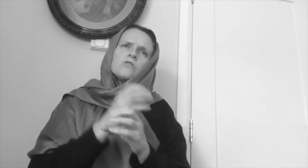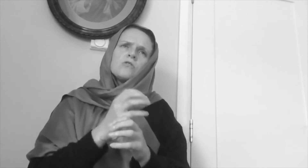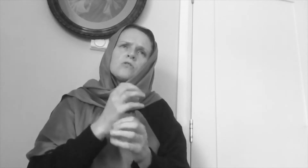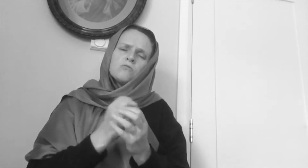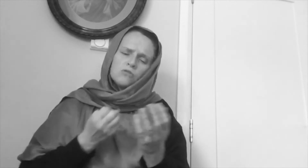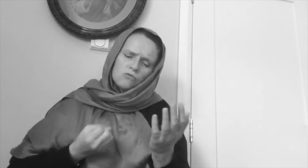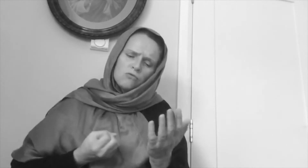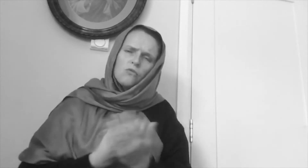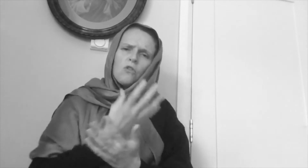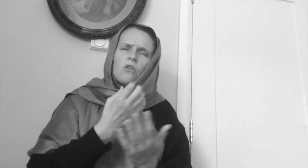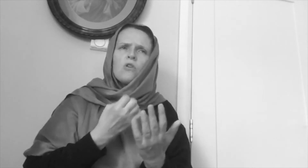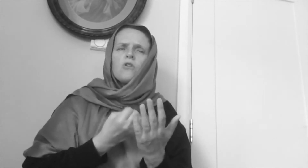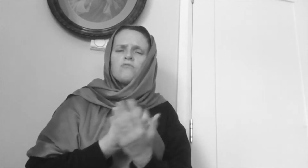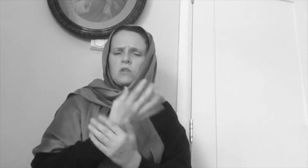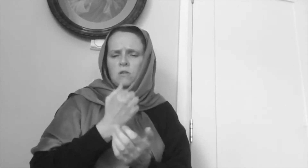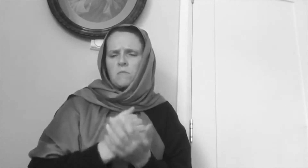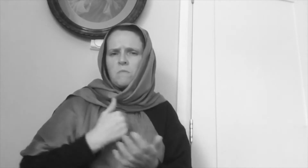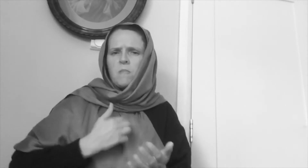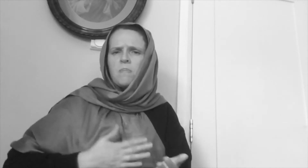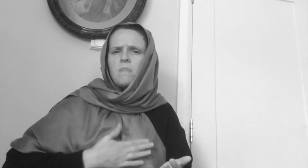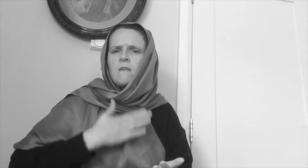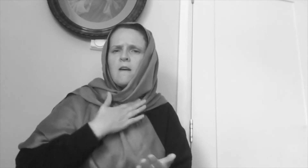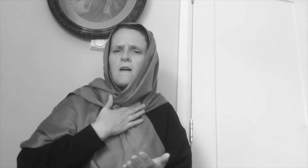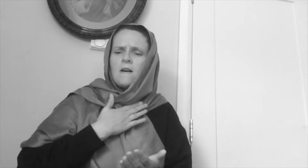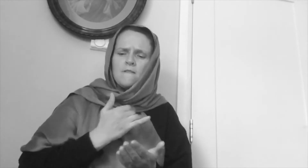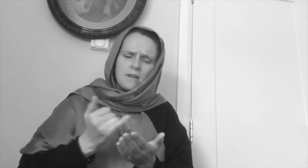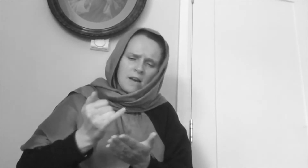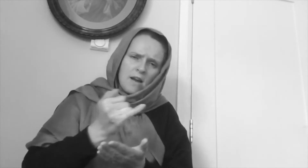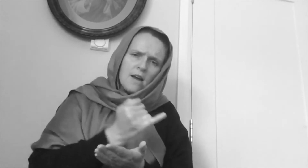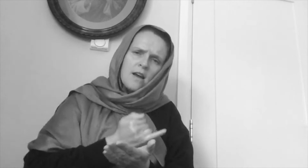I would tell my children the story of my life here on the island.